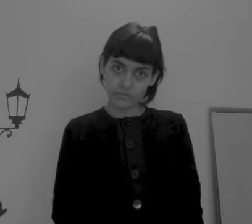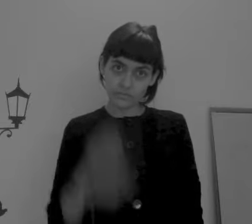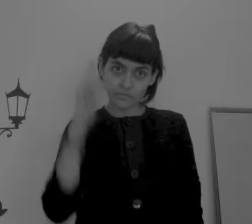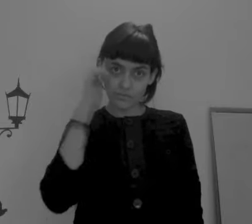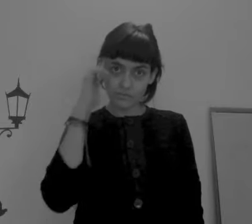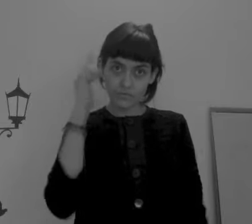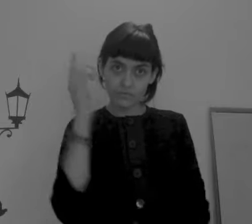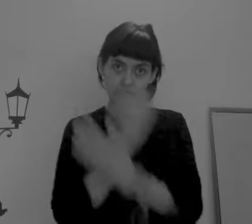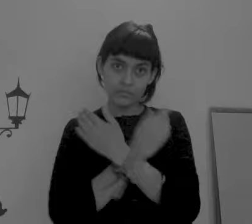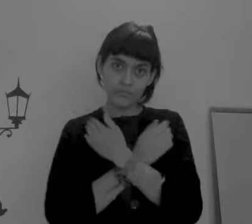And I will love her